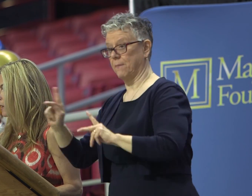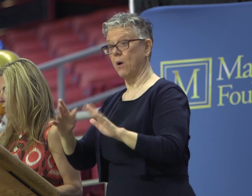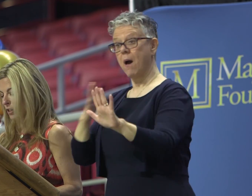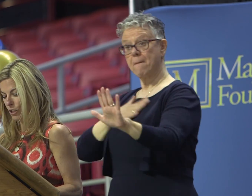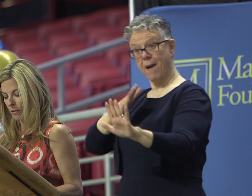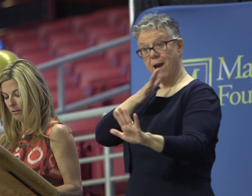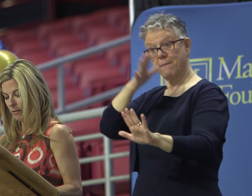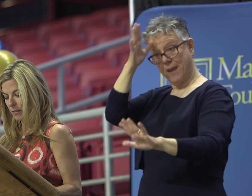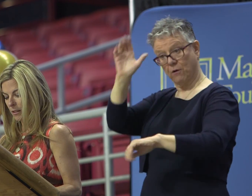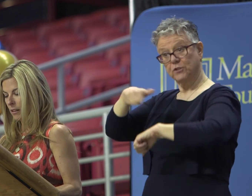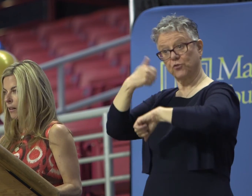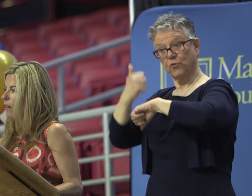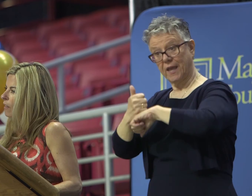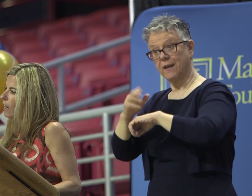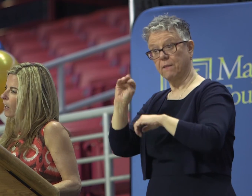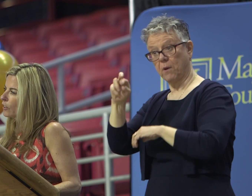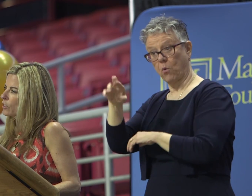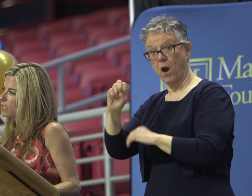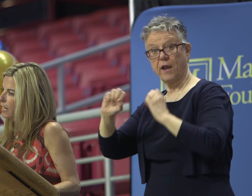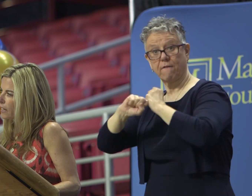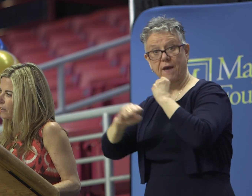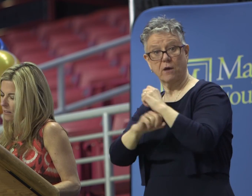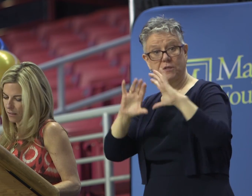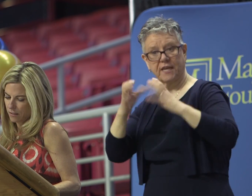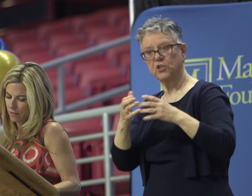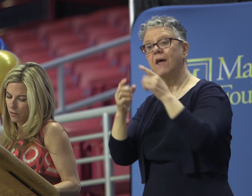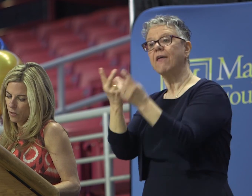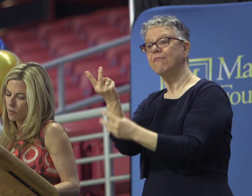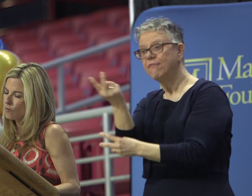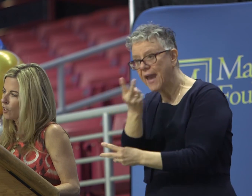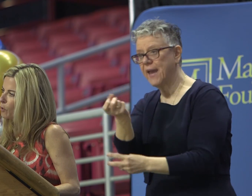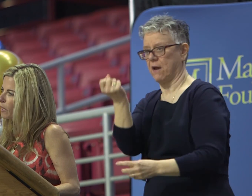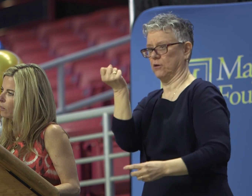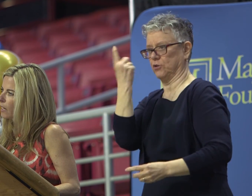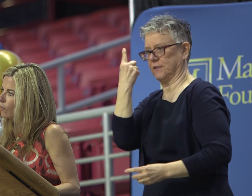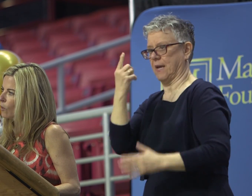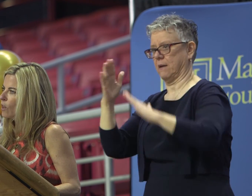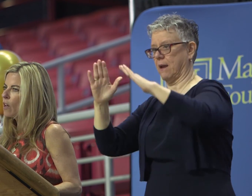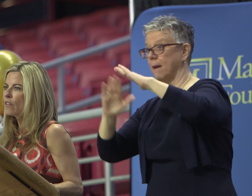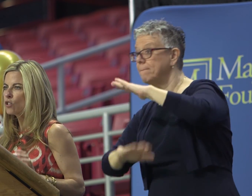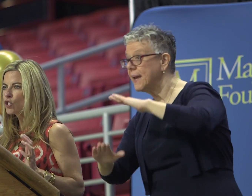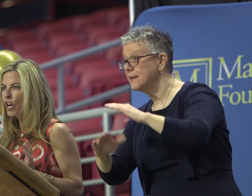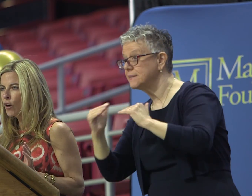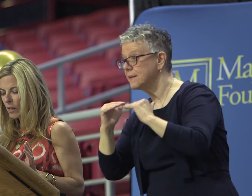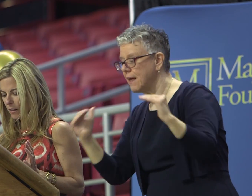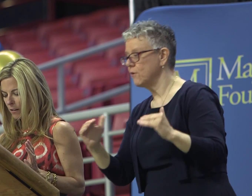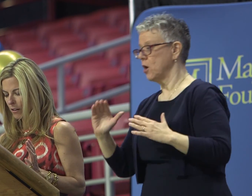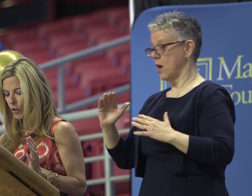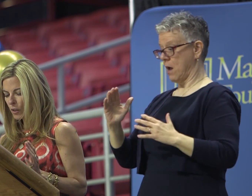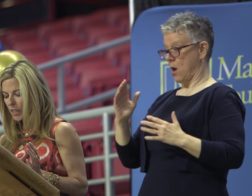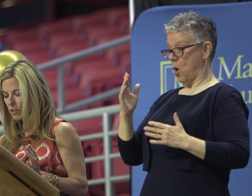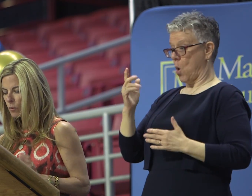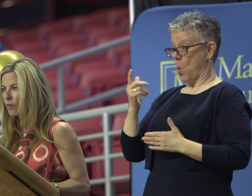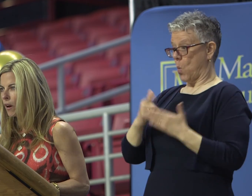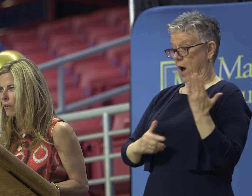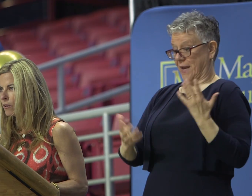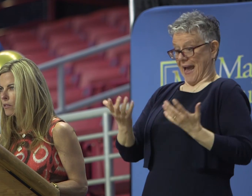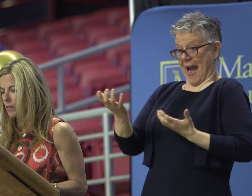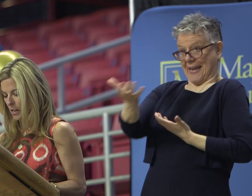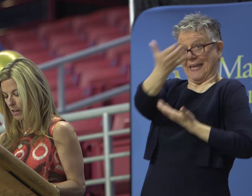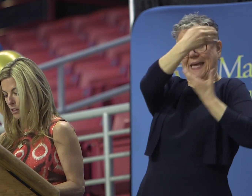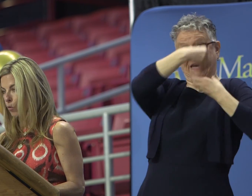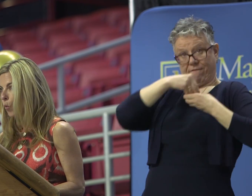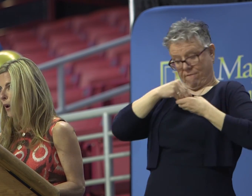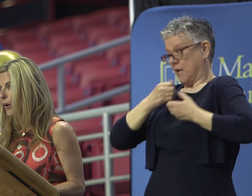Maguire Foundation. They understand on a fundamental level that sharing your gifts with